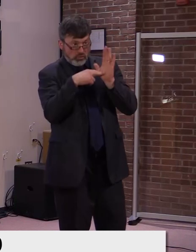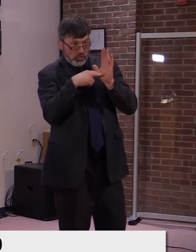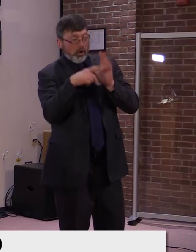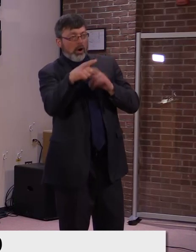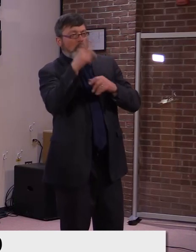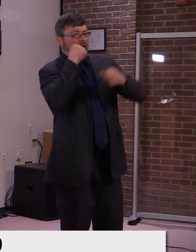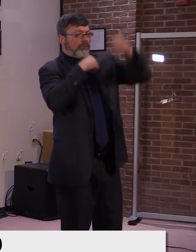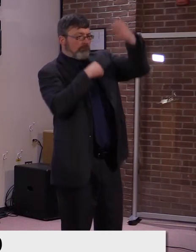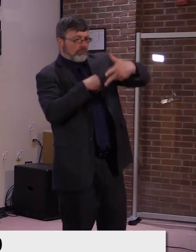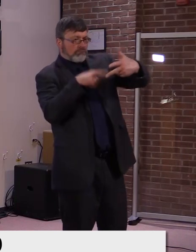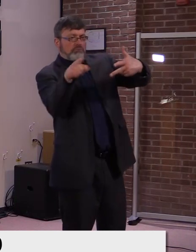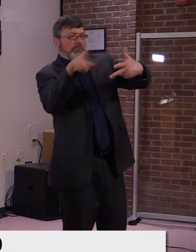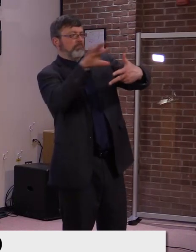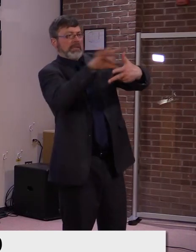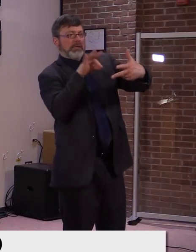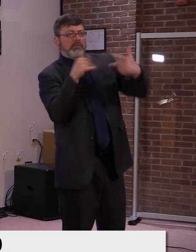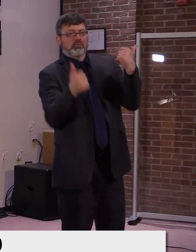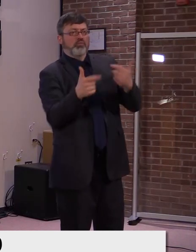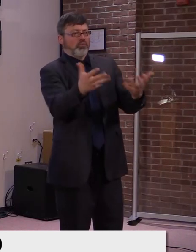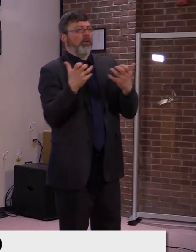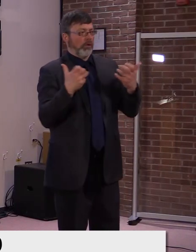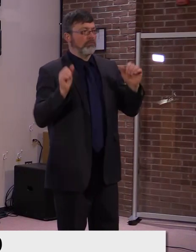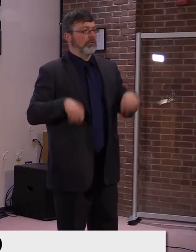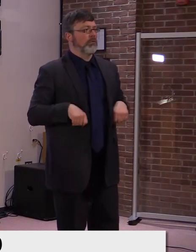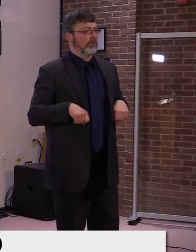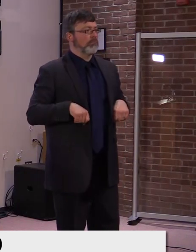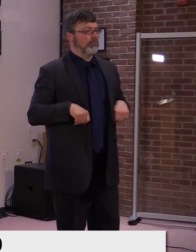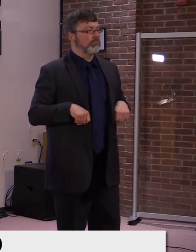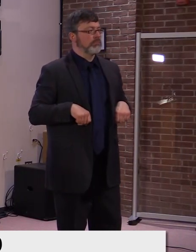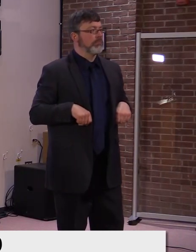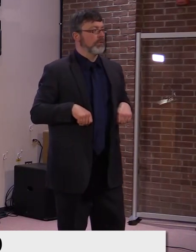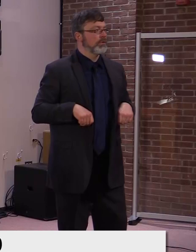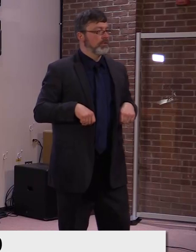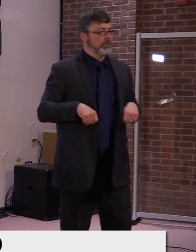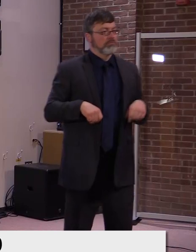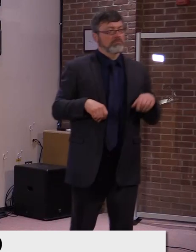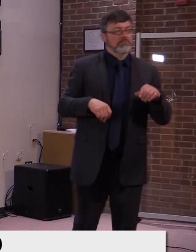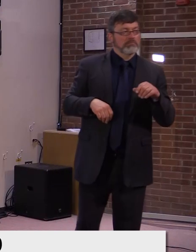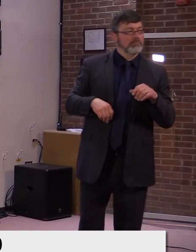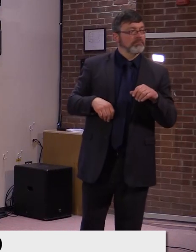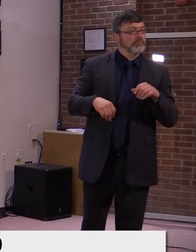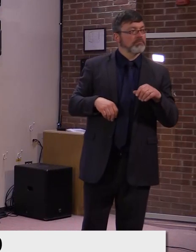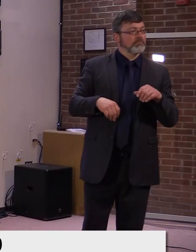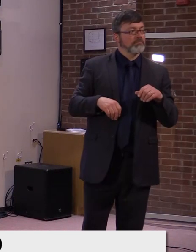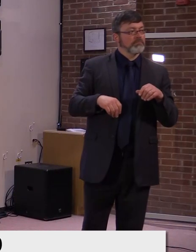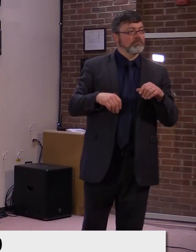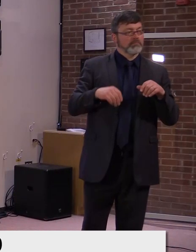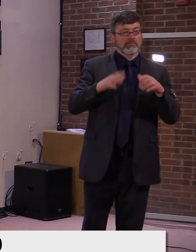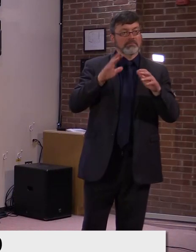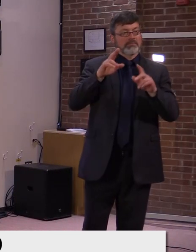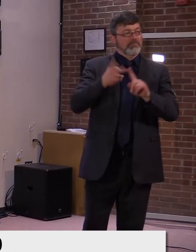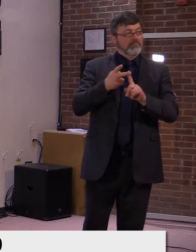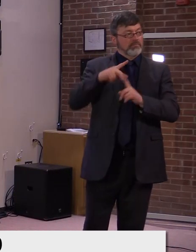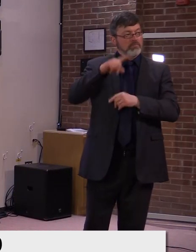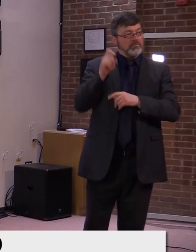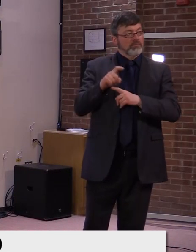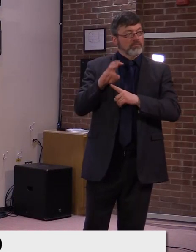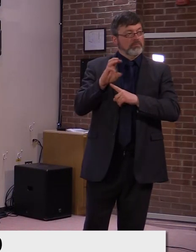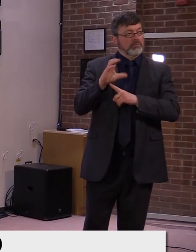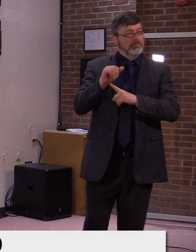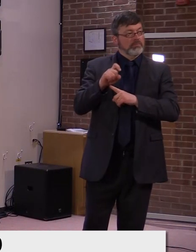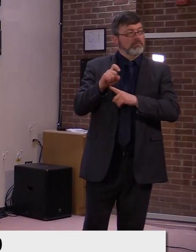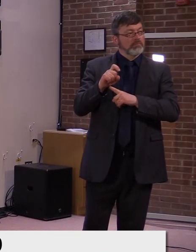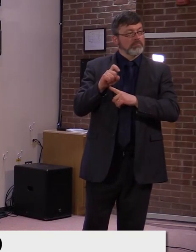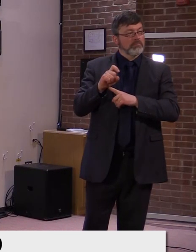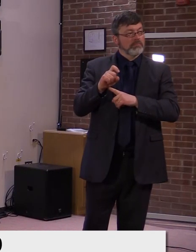Okay. Second question I've got. Obviously, I tweeted out today. I've got a horse in this race because I'm among the group who is scheduled to get a Johnson & Johnson